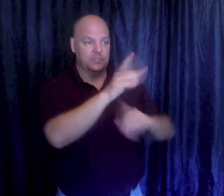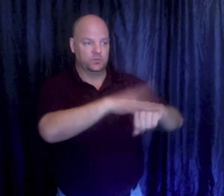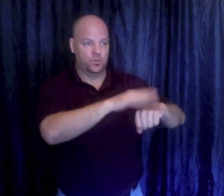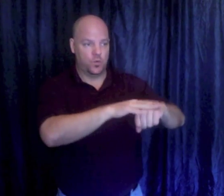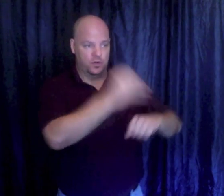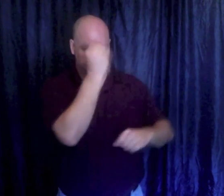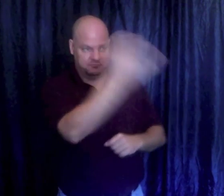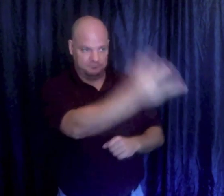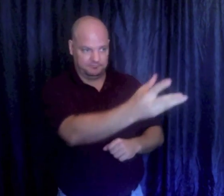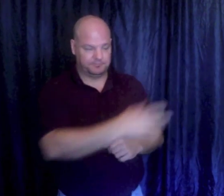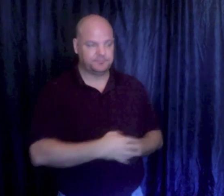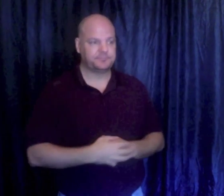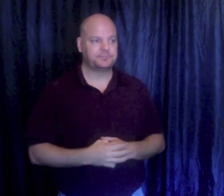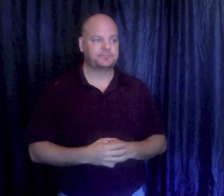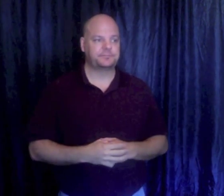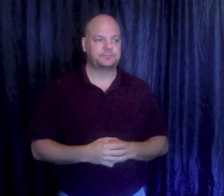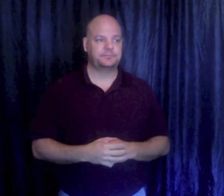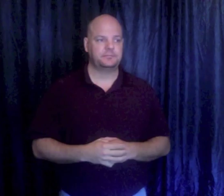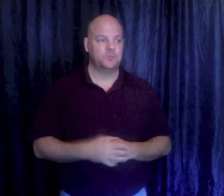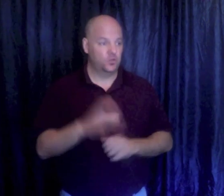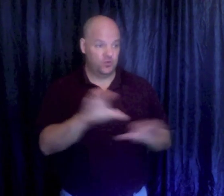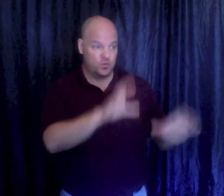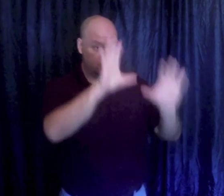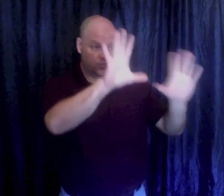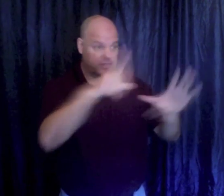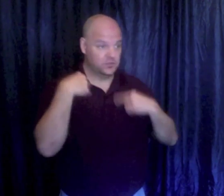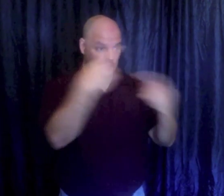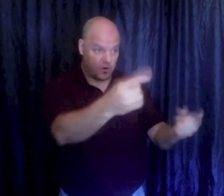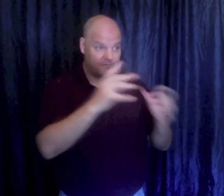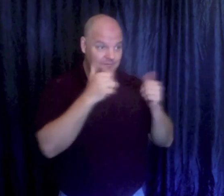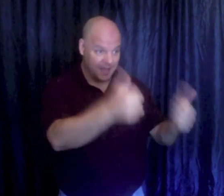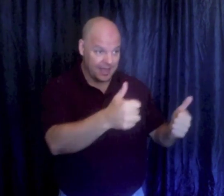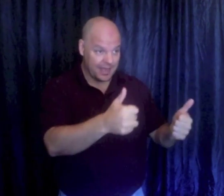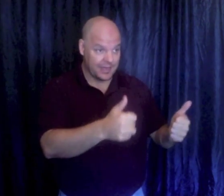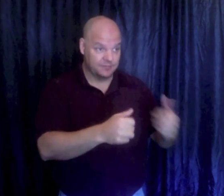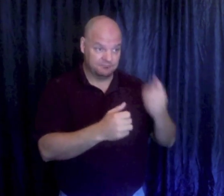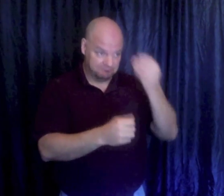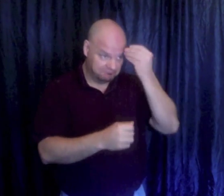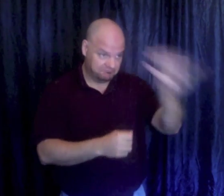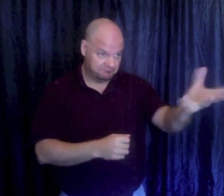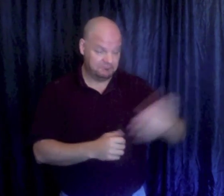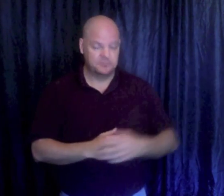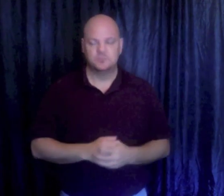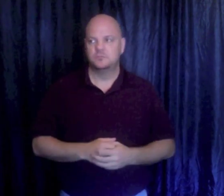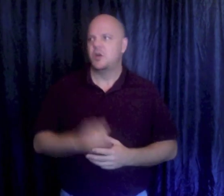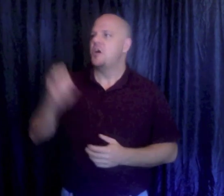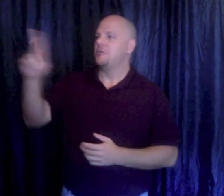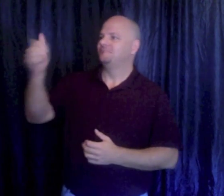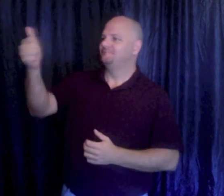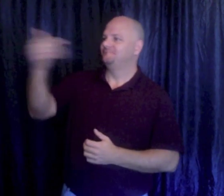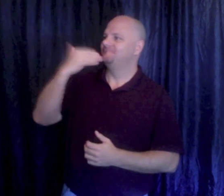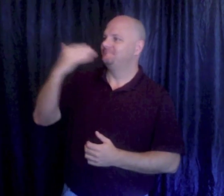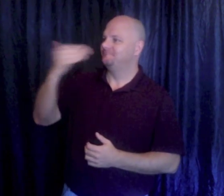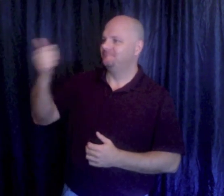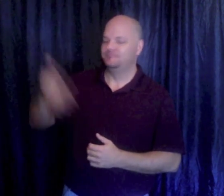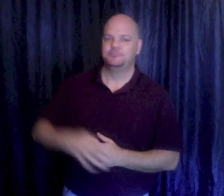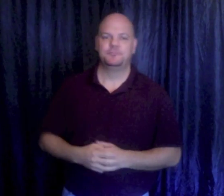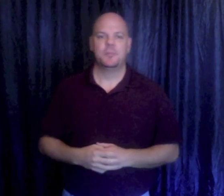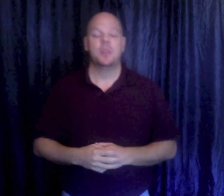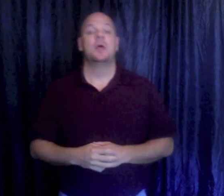wrap up. So you're doing great on time. Thank you. Let me go ahead and flip out some notes. Okay, great. Thank you. Okay, so I've got